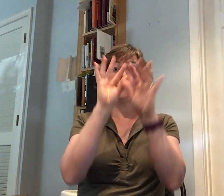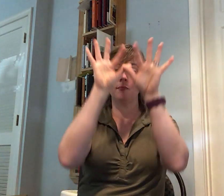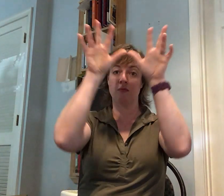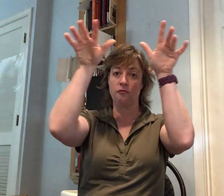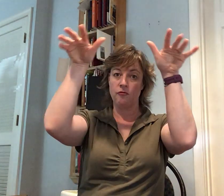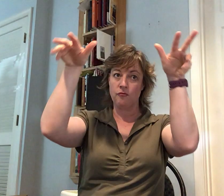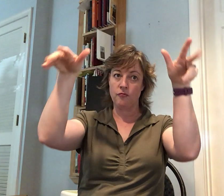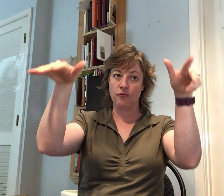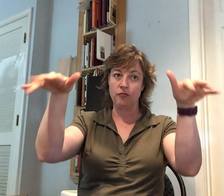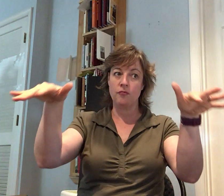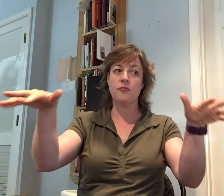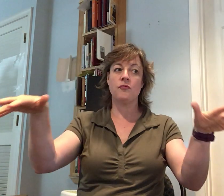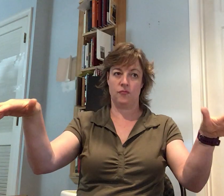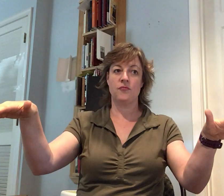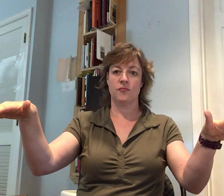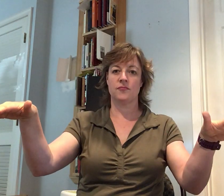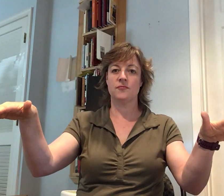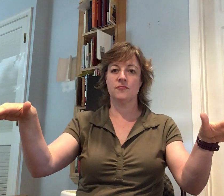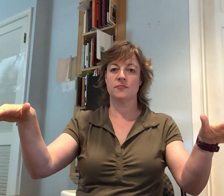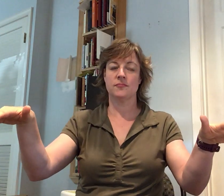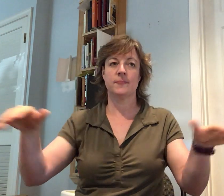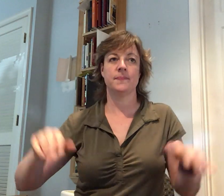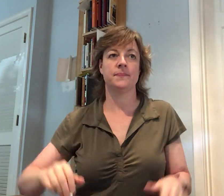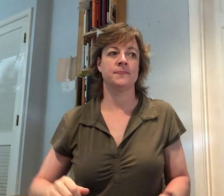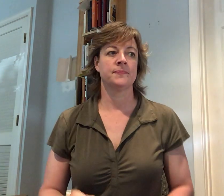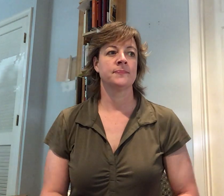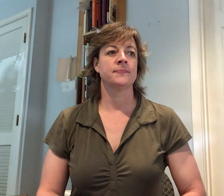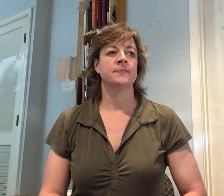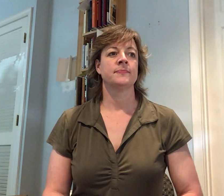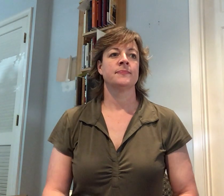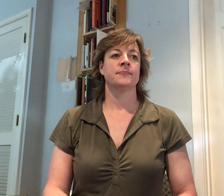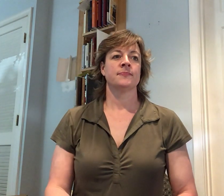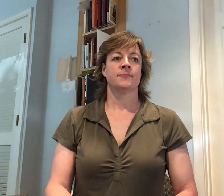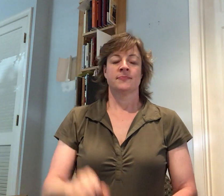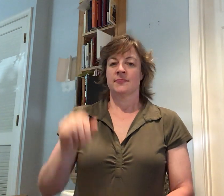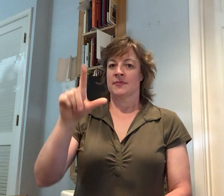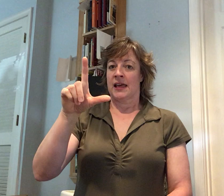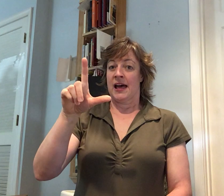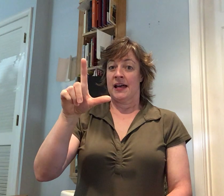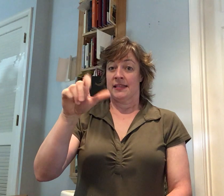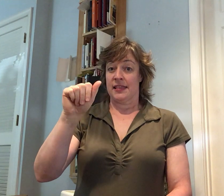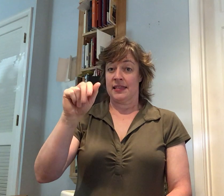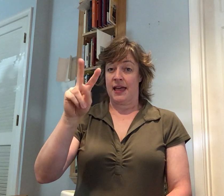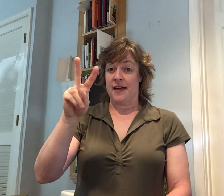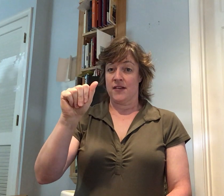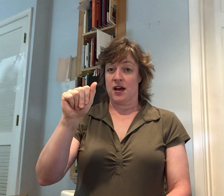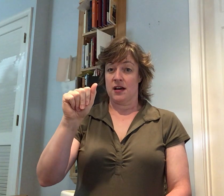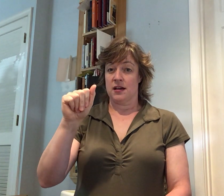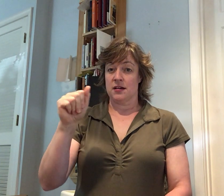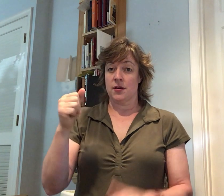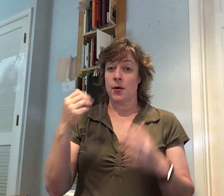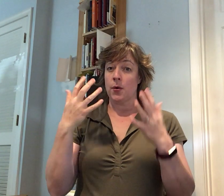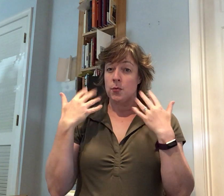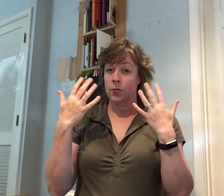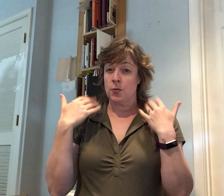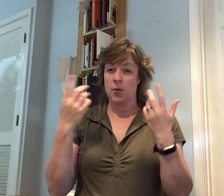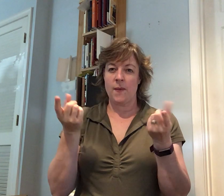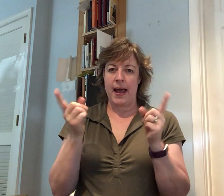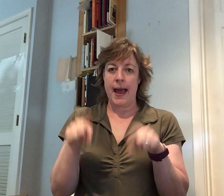surface after a volcanic eruption. What happens when this hot lava cools down? If the lava spreads